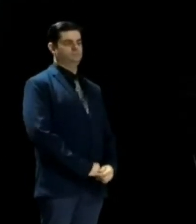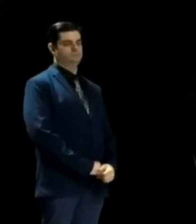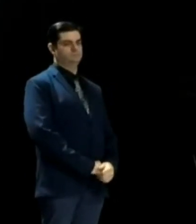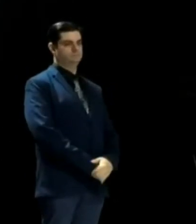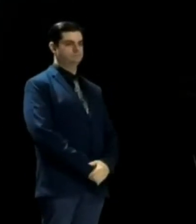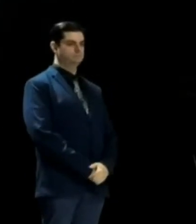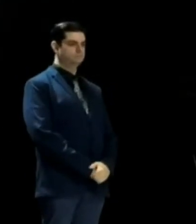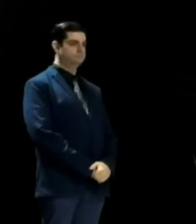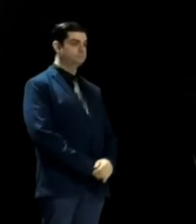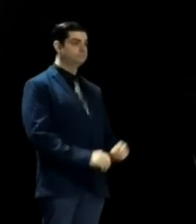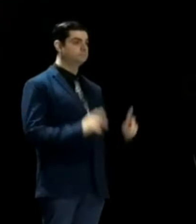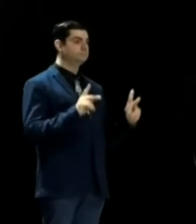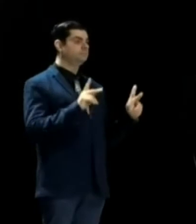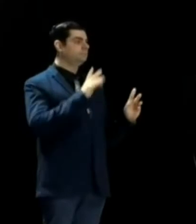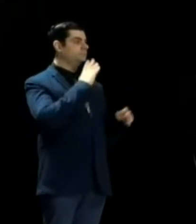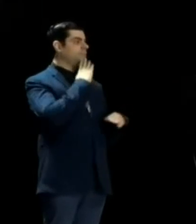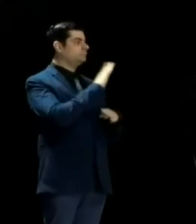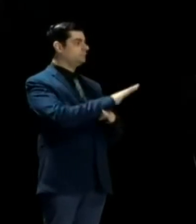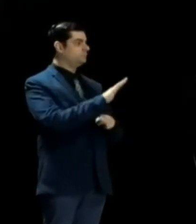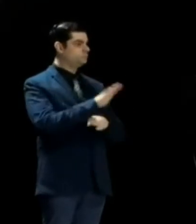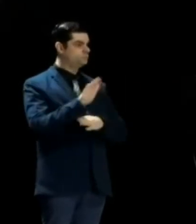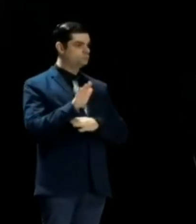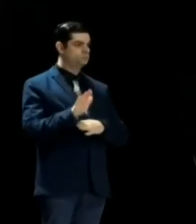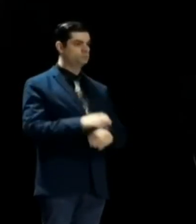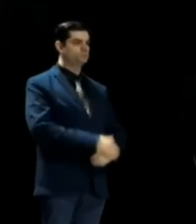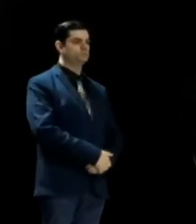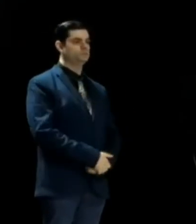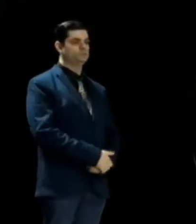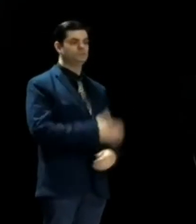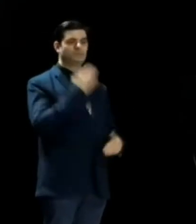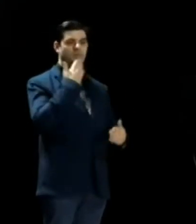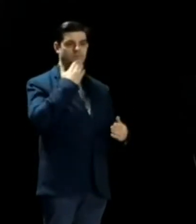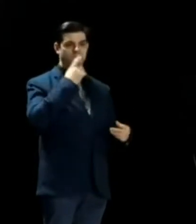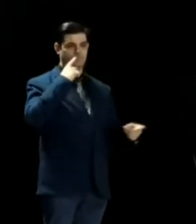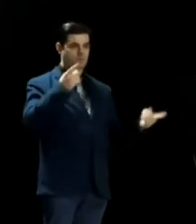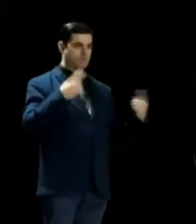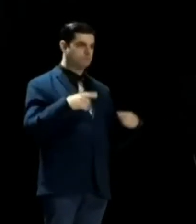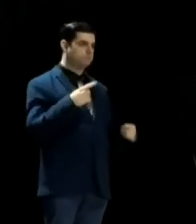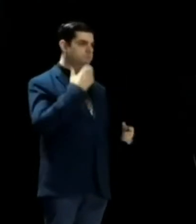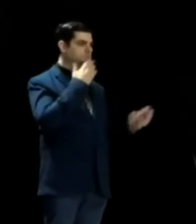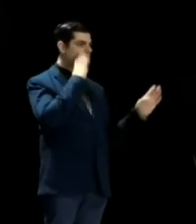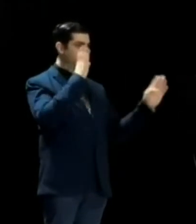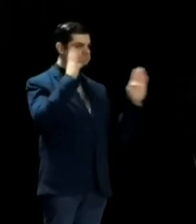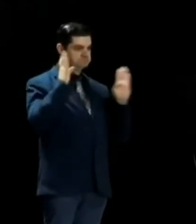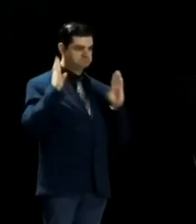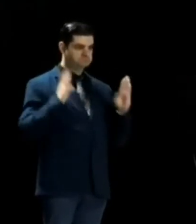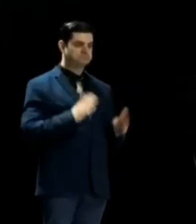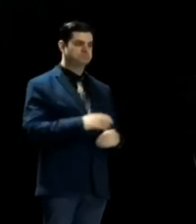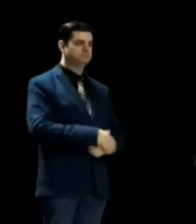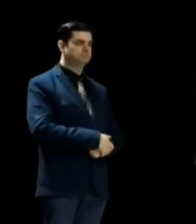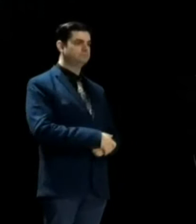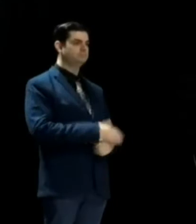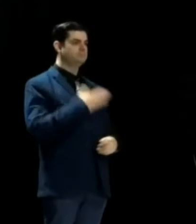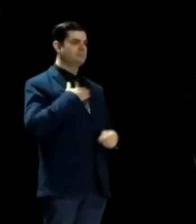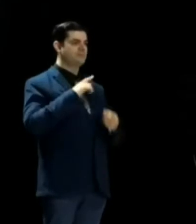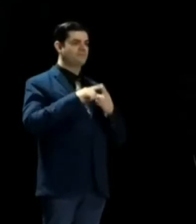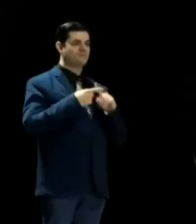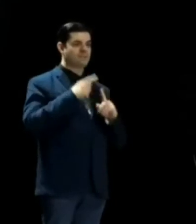Okay. Good afternoon, everybody. Thank you for being here. Big shout out to my friend Tom Walters here. Good to see you,